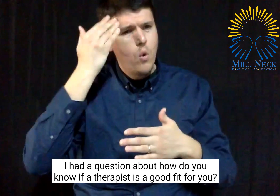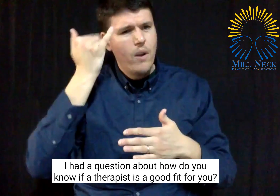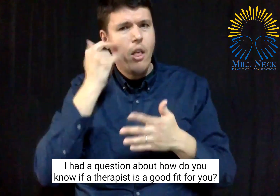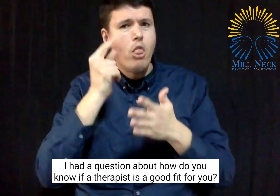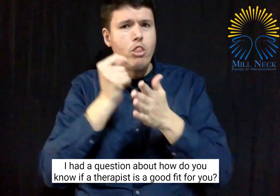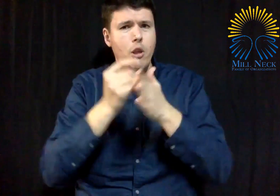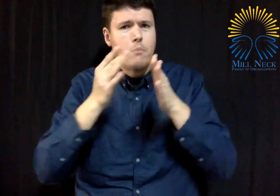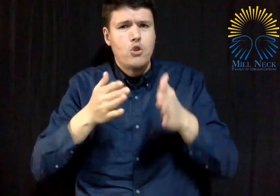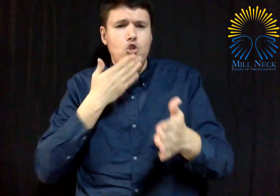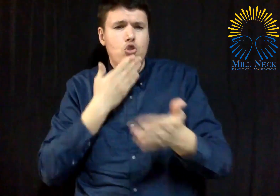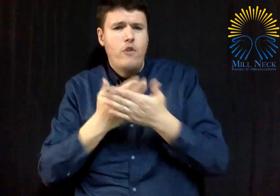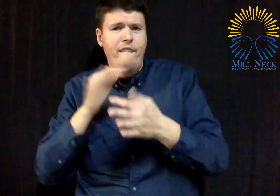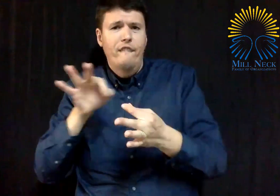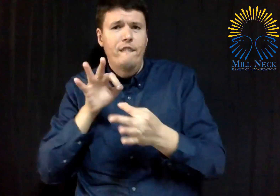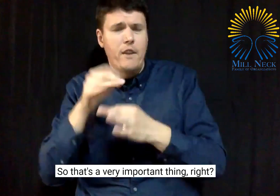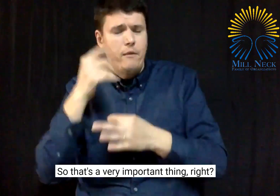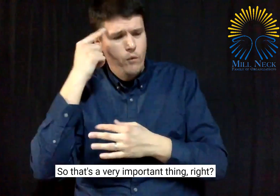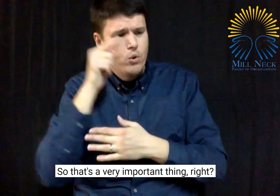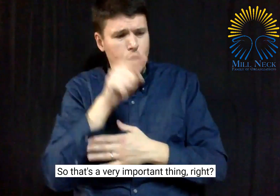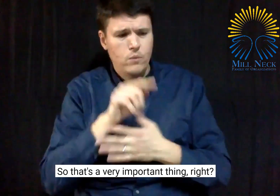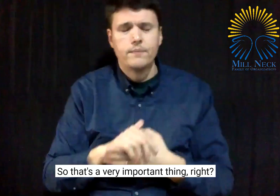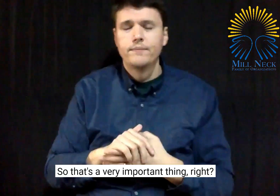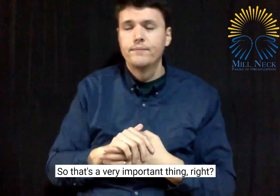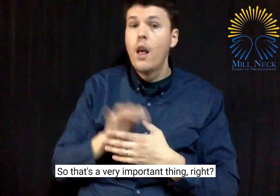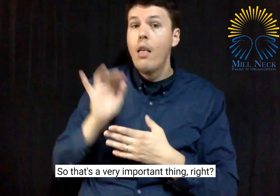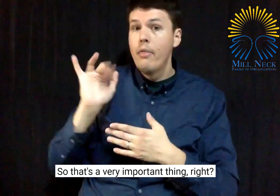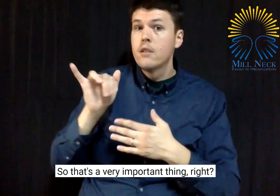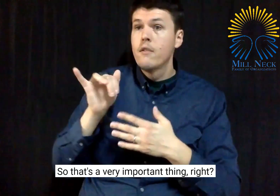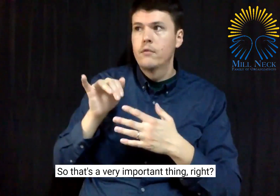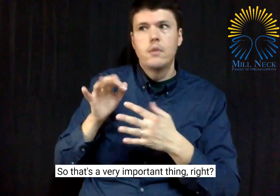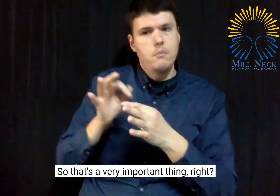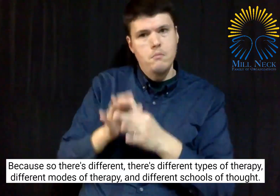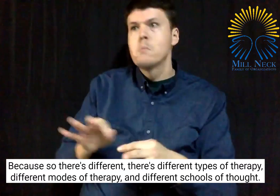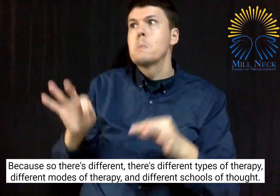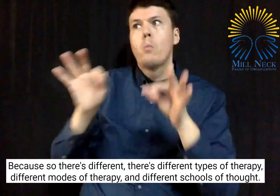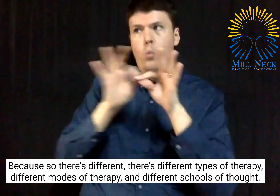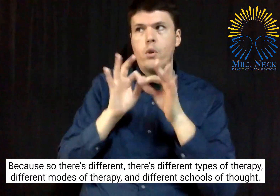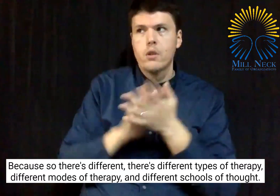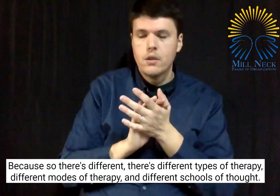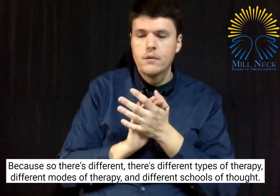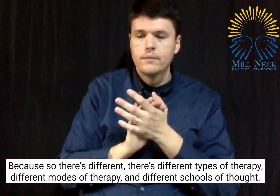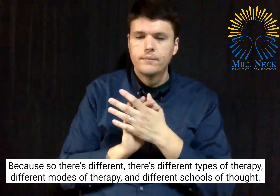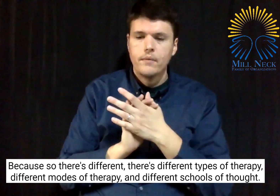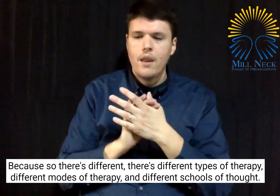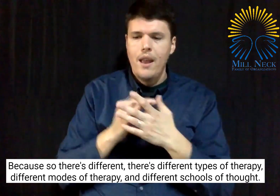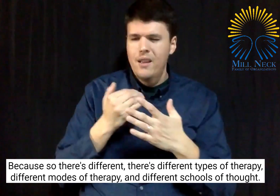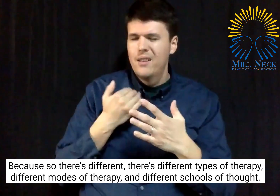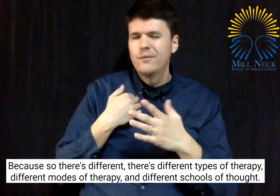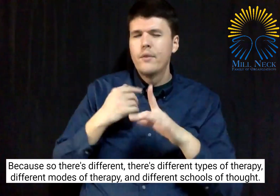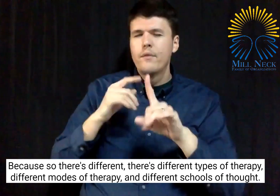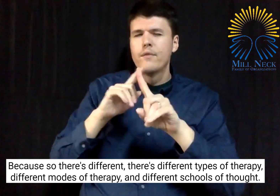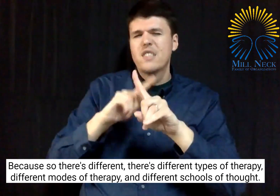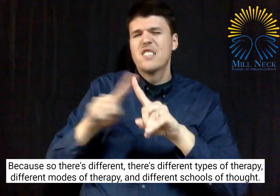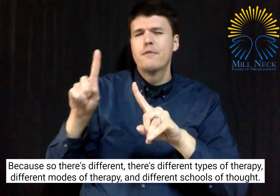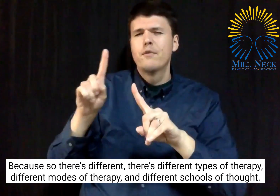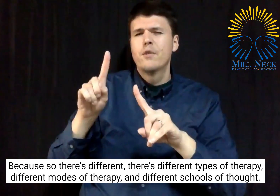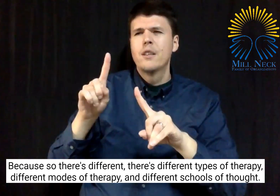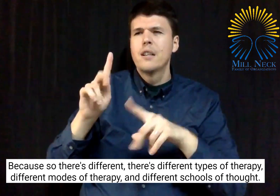you? So that's a very important thing, right? Because there's different types of